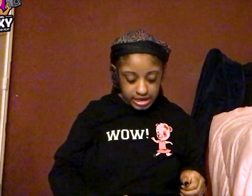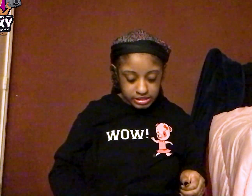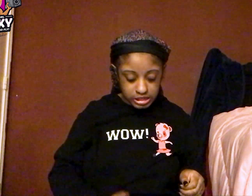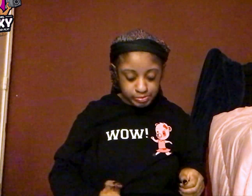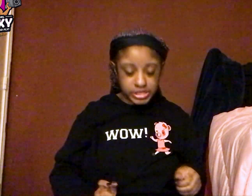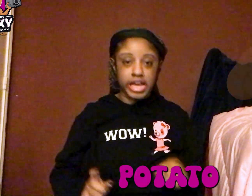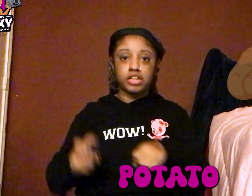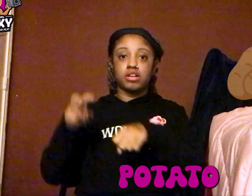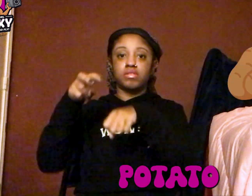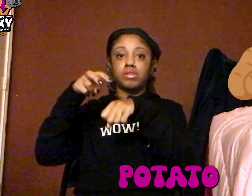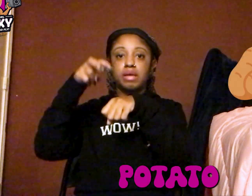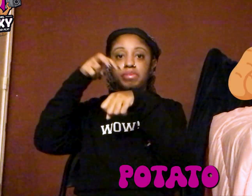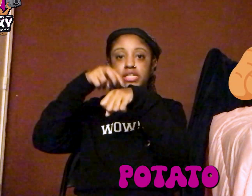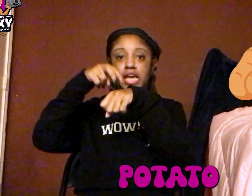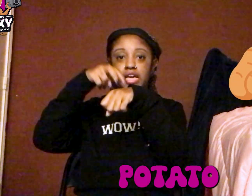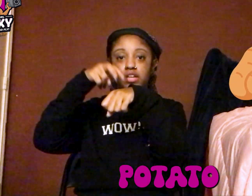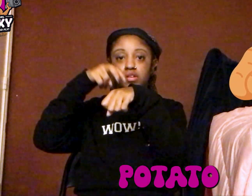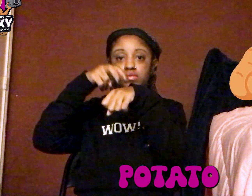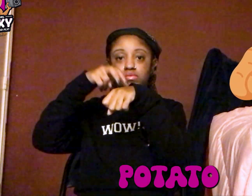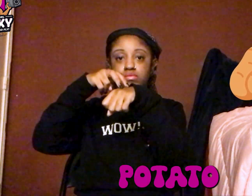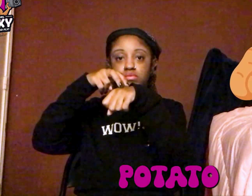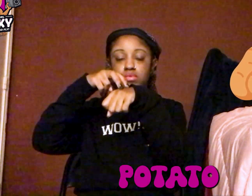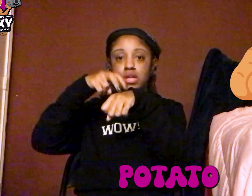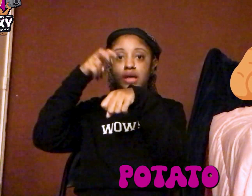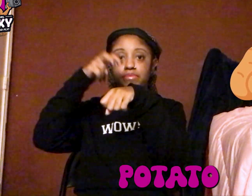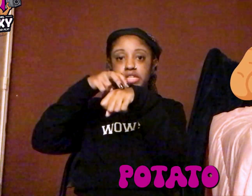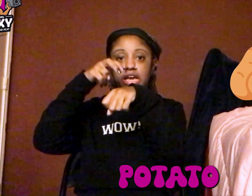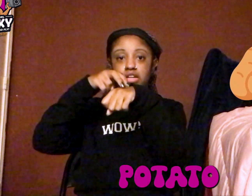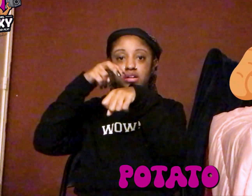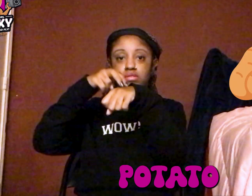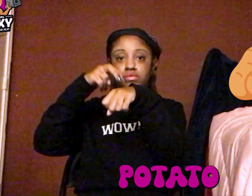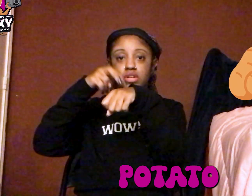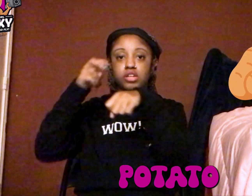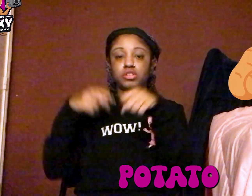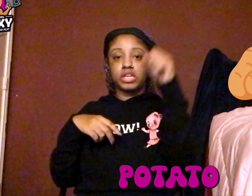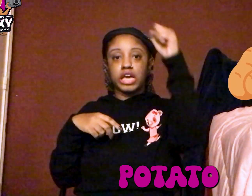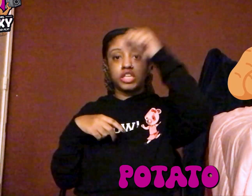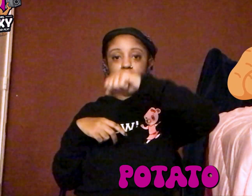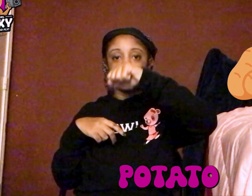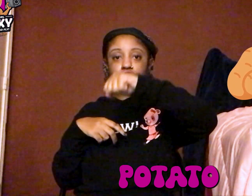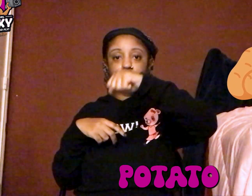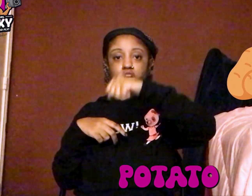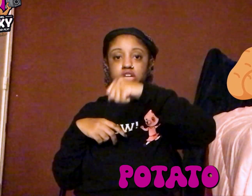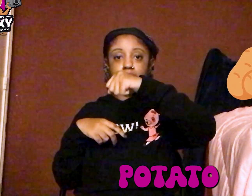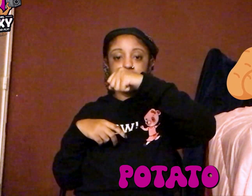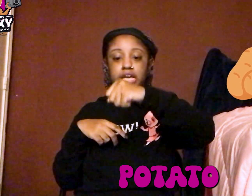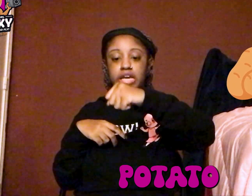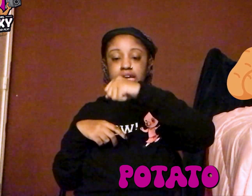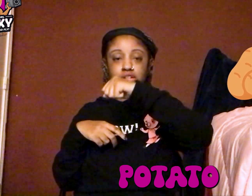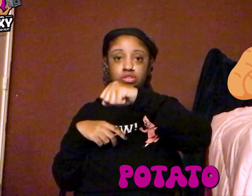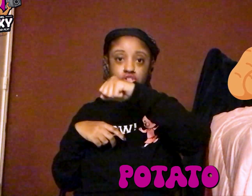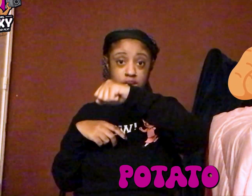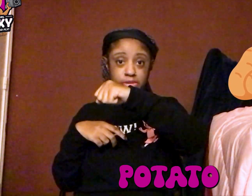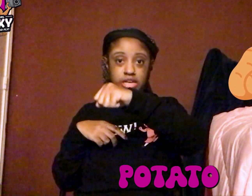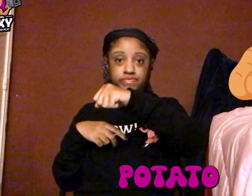is potato. Potato. Potato. So again, you get your non-dominant hand, shape it like a